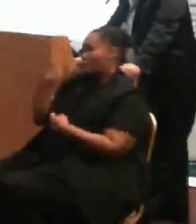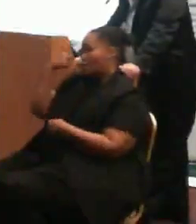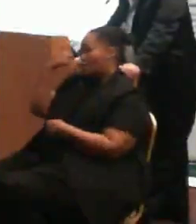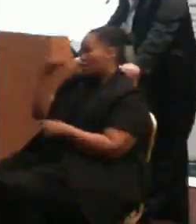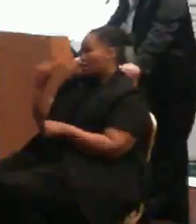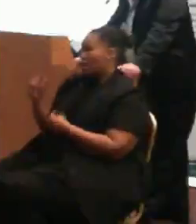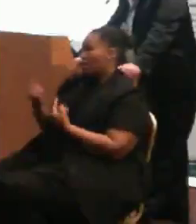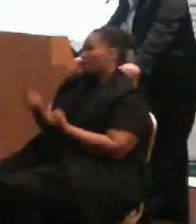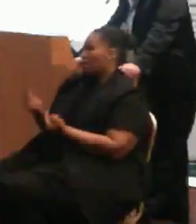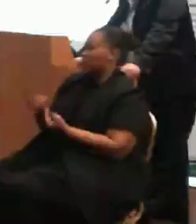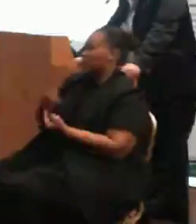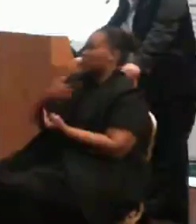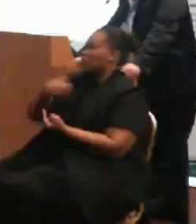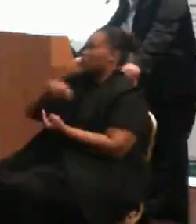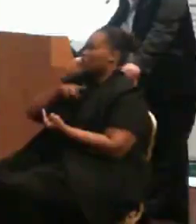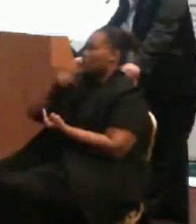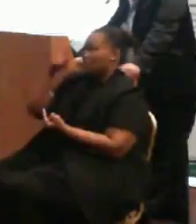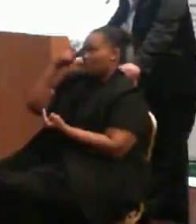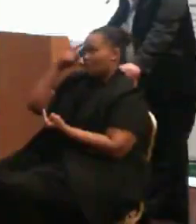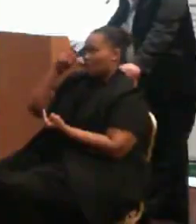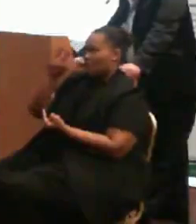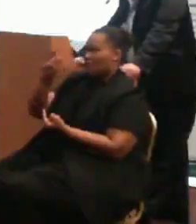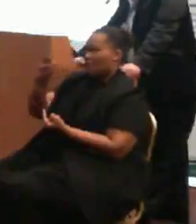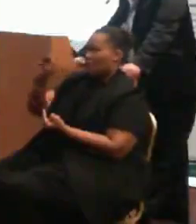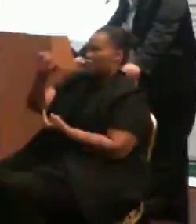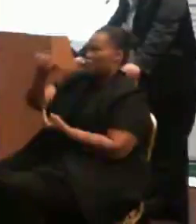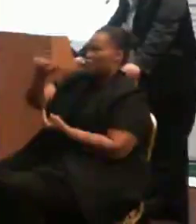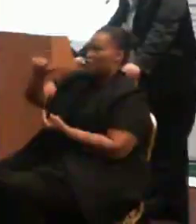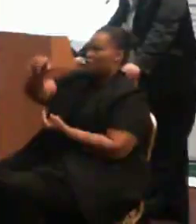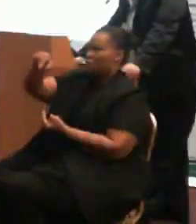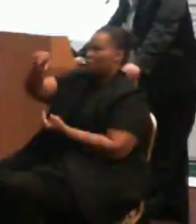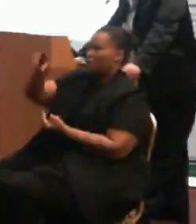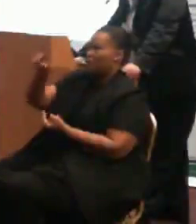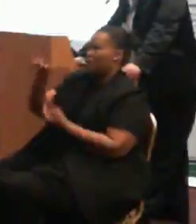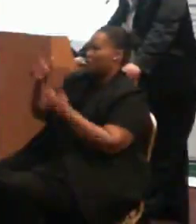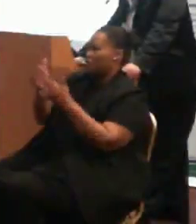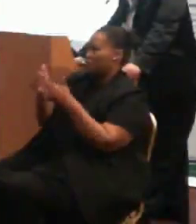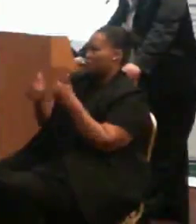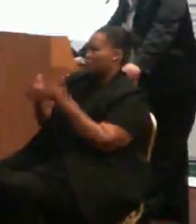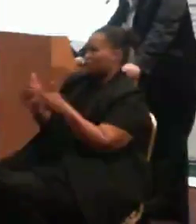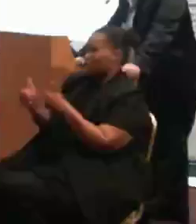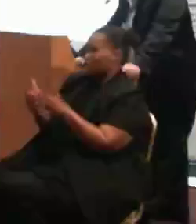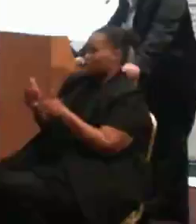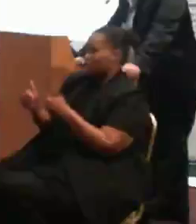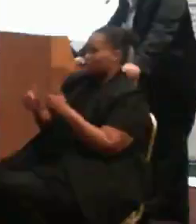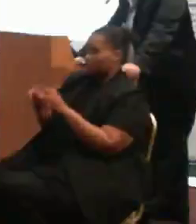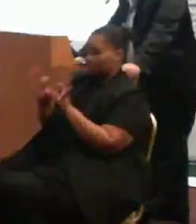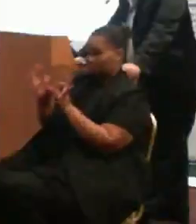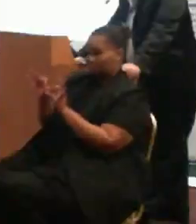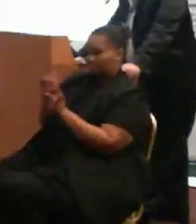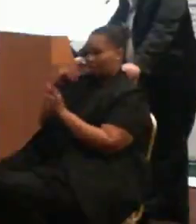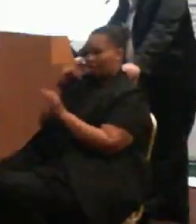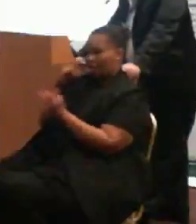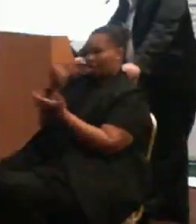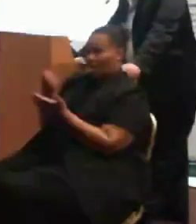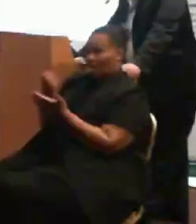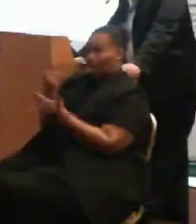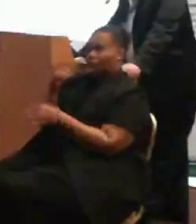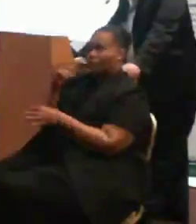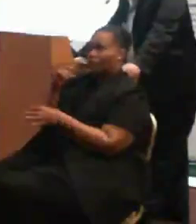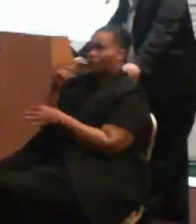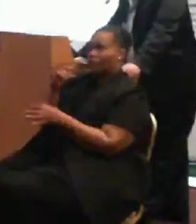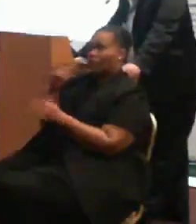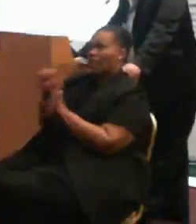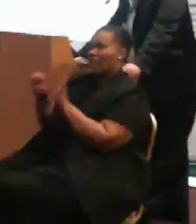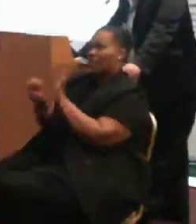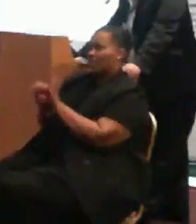that we believe that the MYPD process is cogent and ethical and correct. If Eskom comes